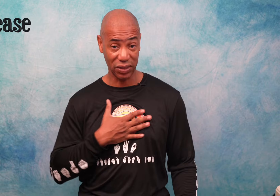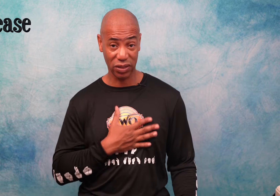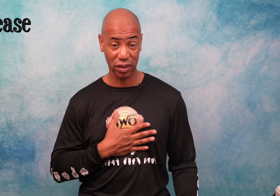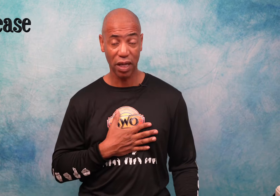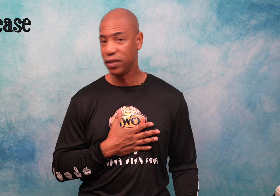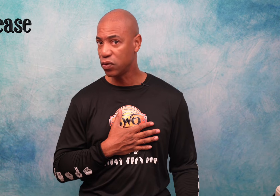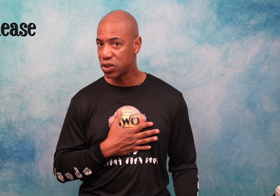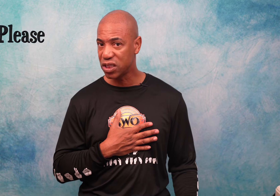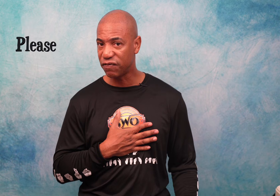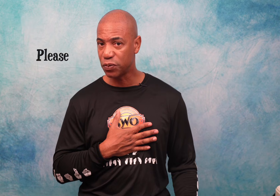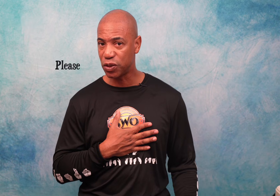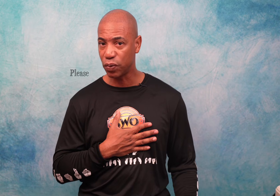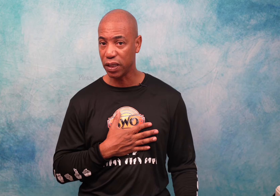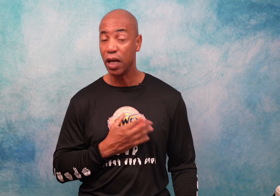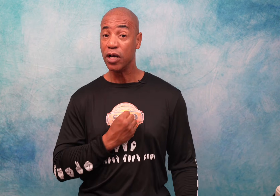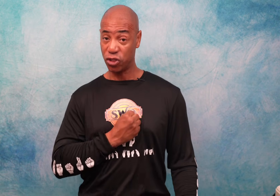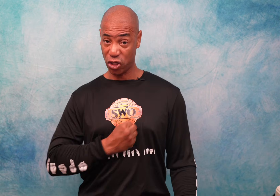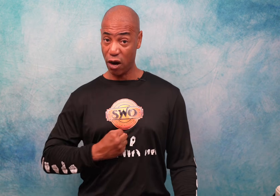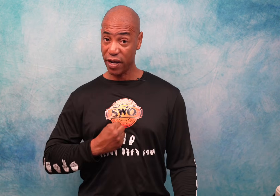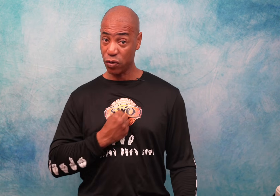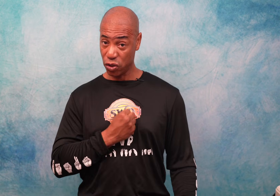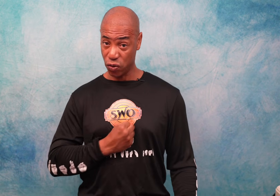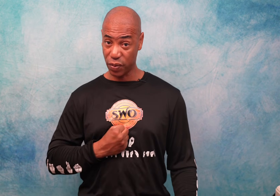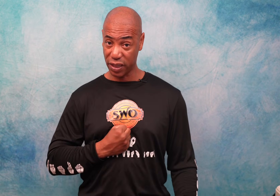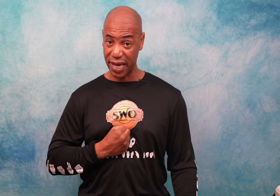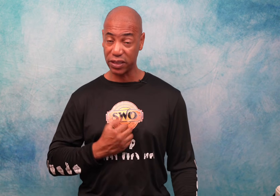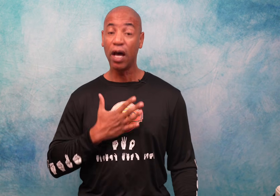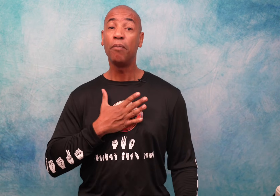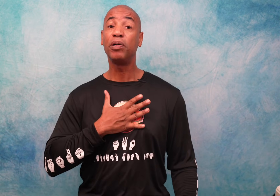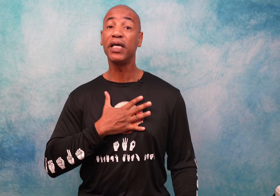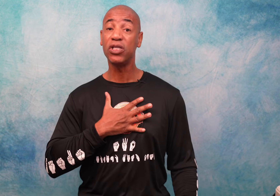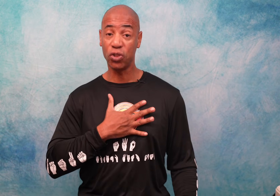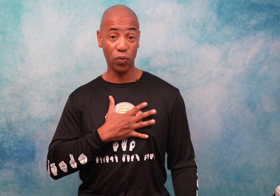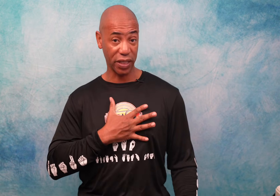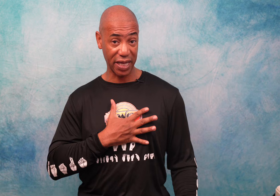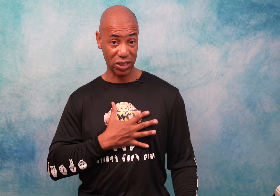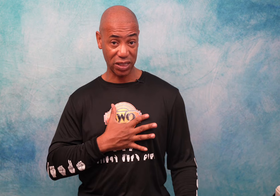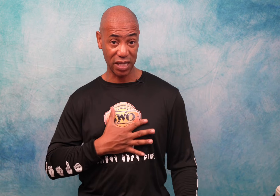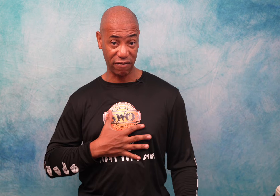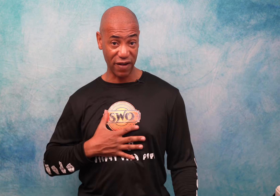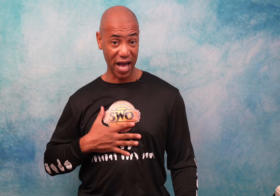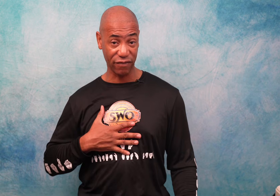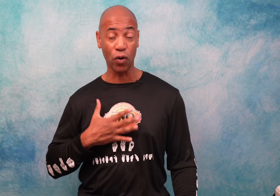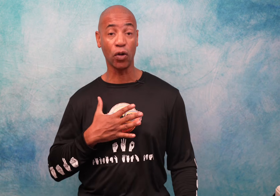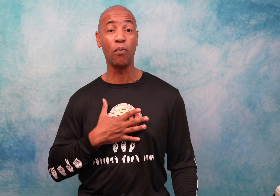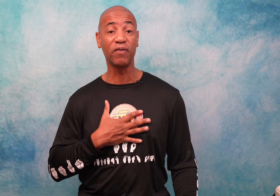Please. Notice the difference between sorry, you do it with an S. Please, you do it with an extended 5 or an open